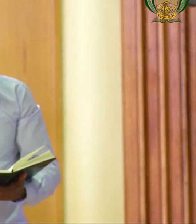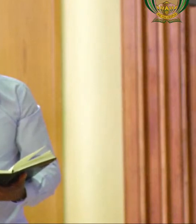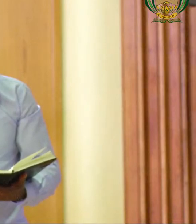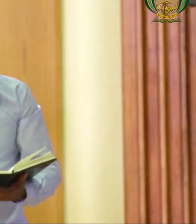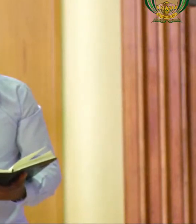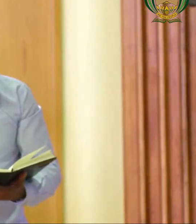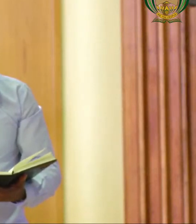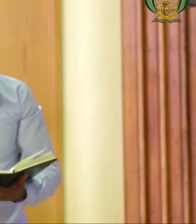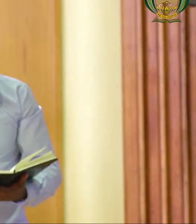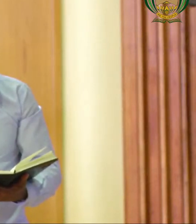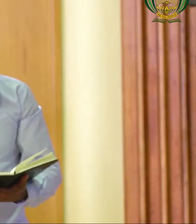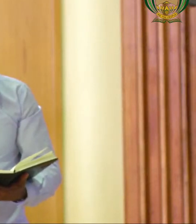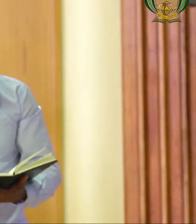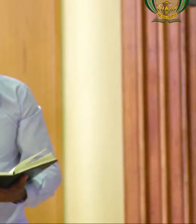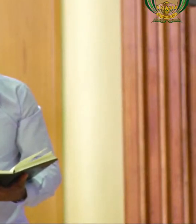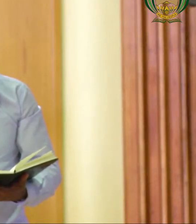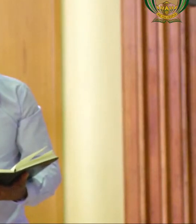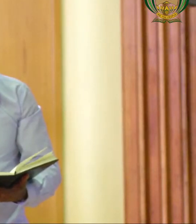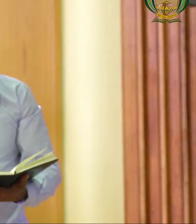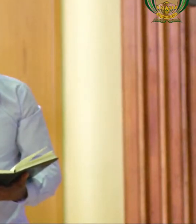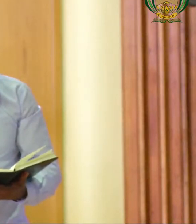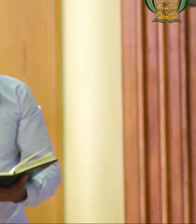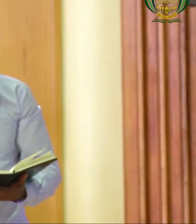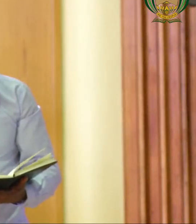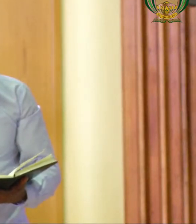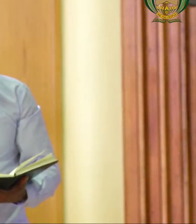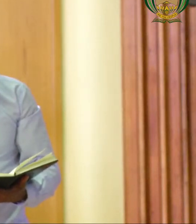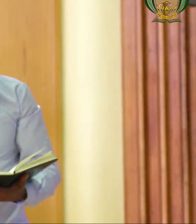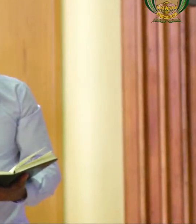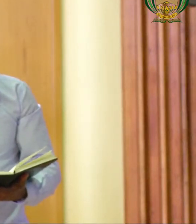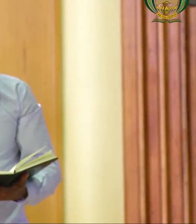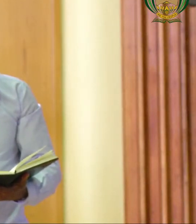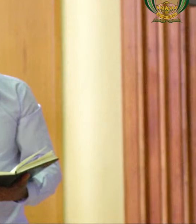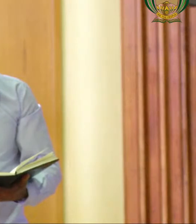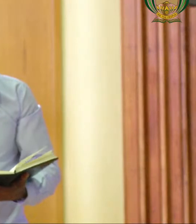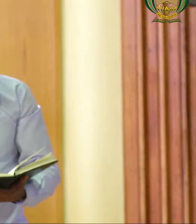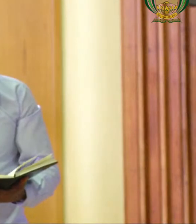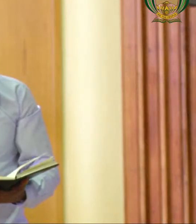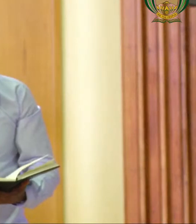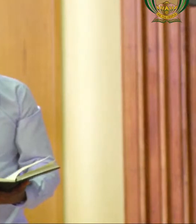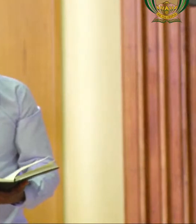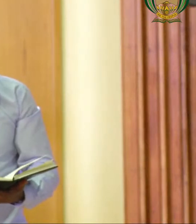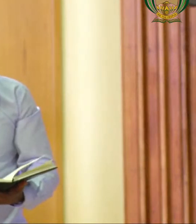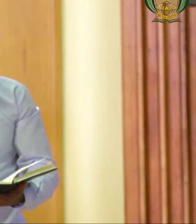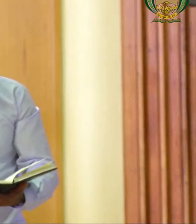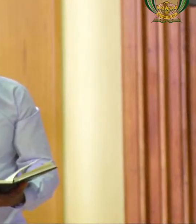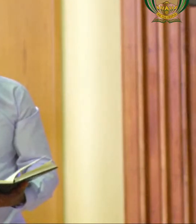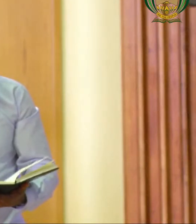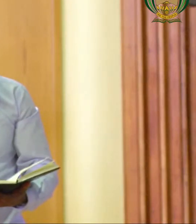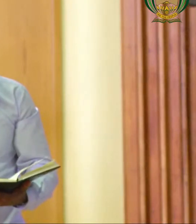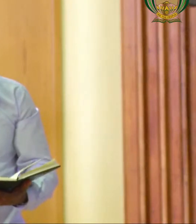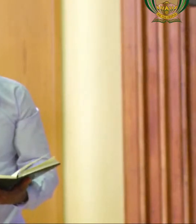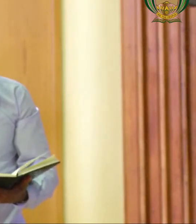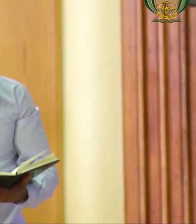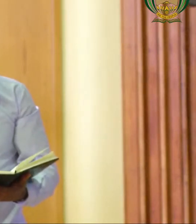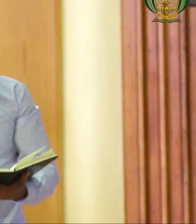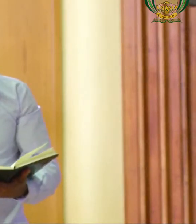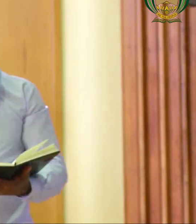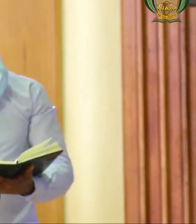feel at this time, if you feel that you want to represent, you must be afforded the opportunity to do